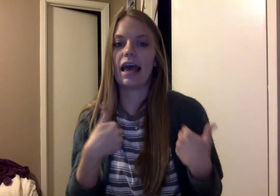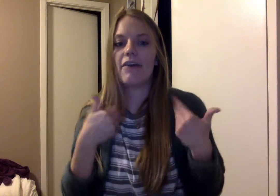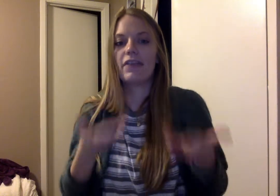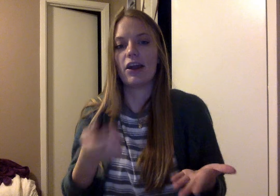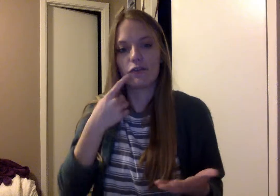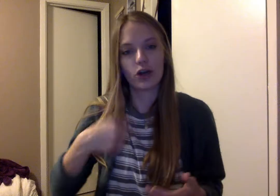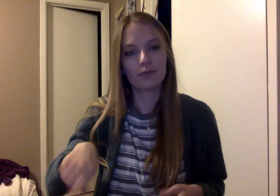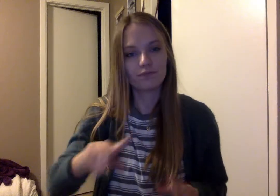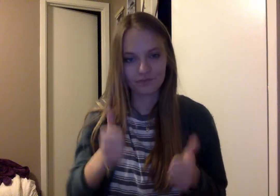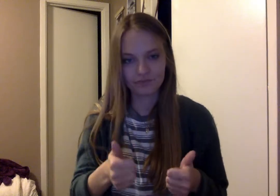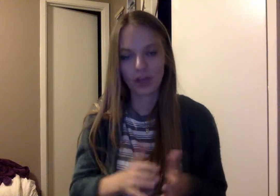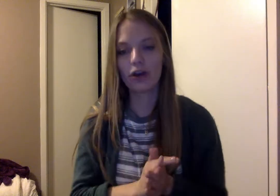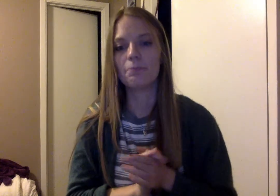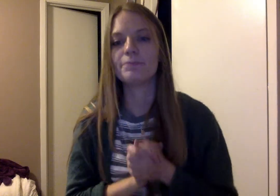have there for y'all. Okay.